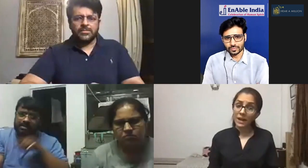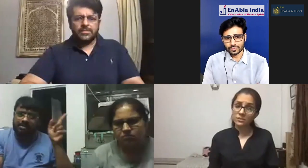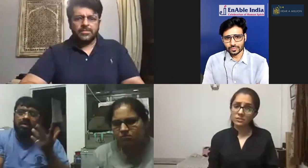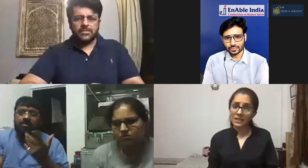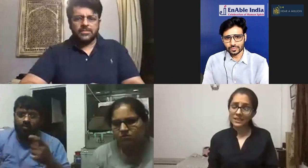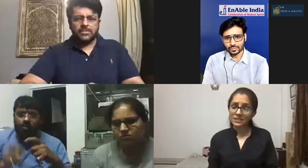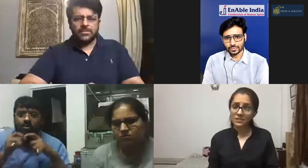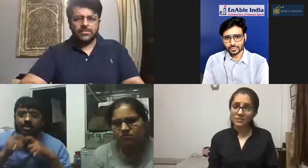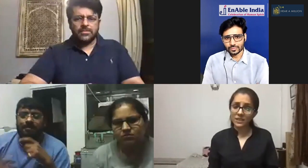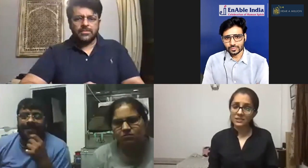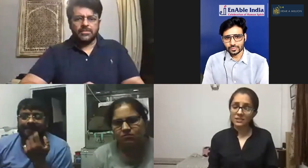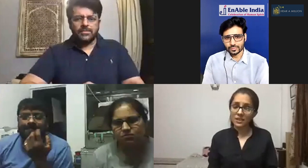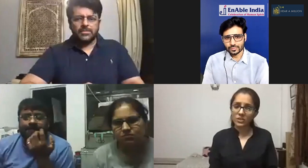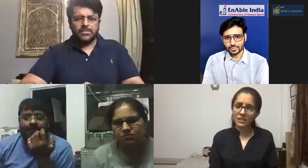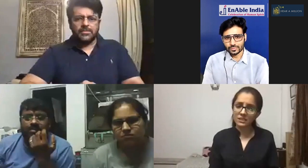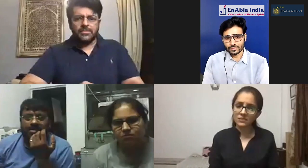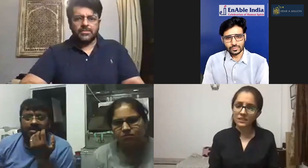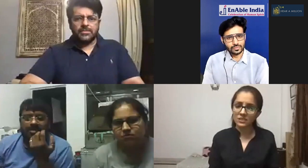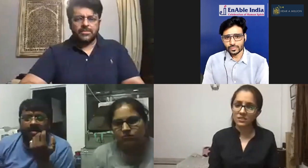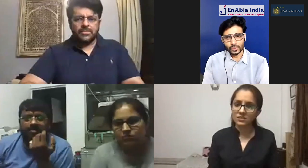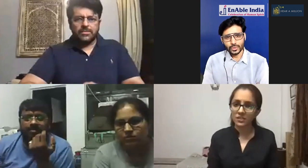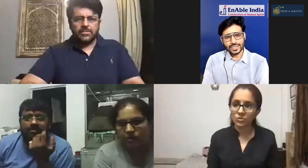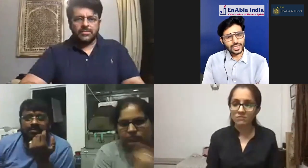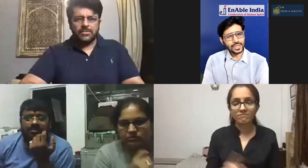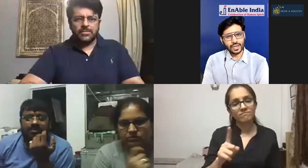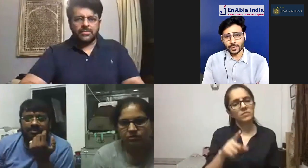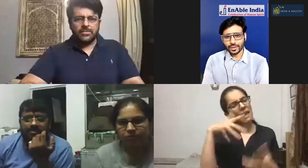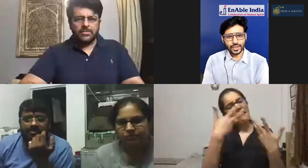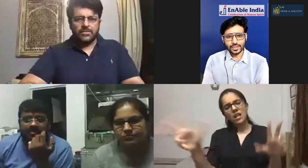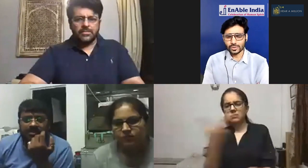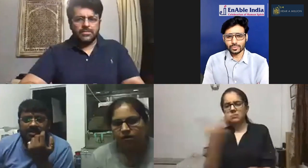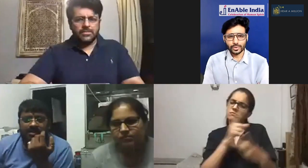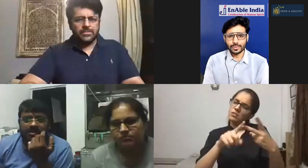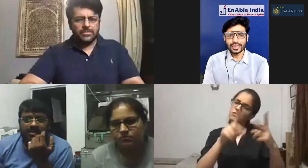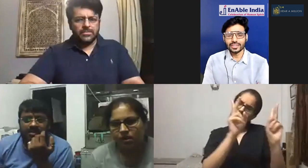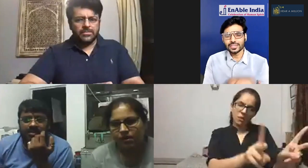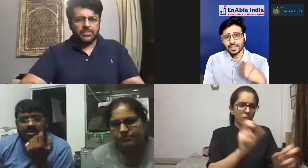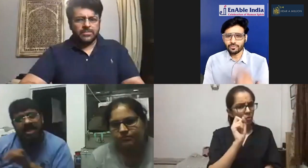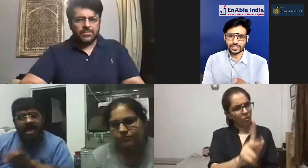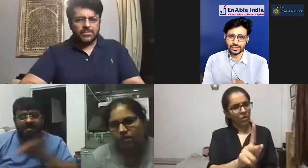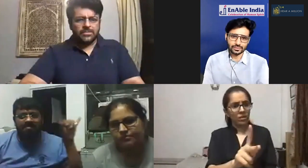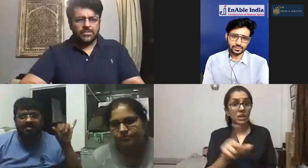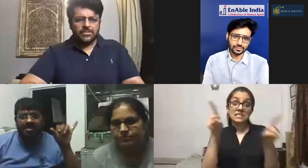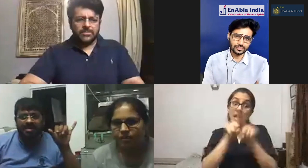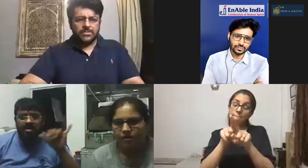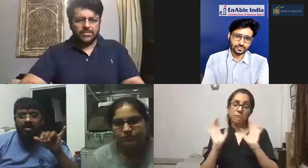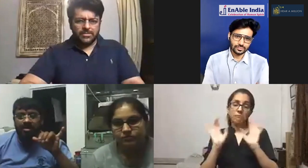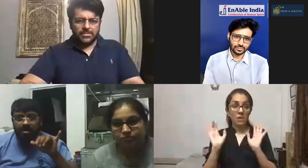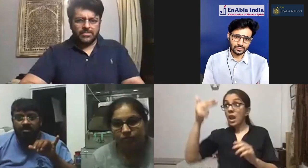go back to Delhi and take the vaccine there, or can I take the vaccine here? No, you can take it anywhere. That is not a problem. But take the same vaccine.